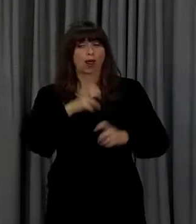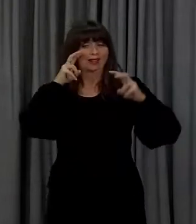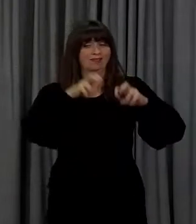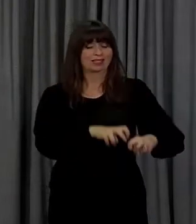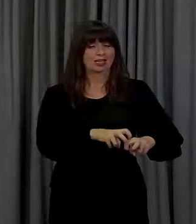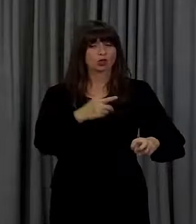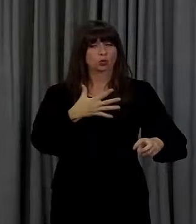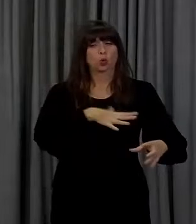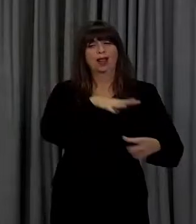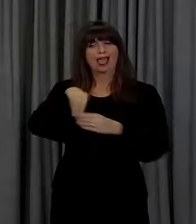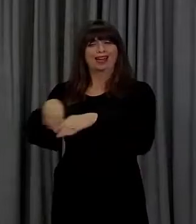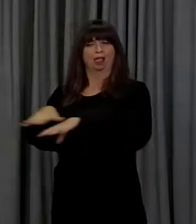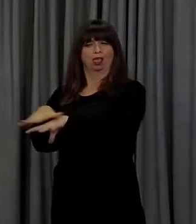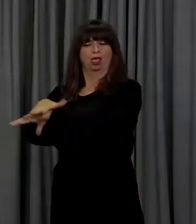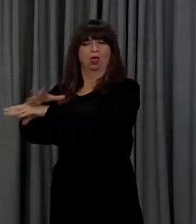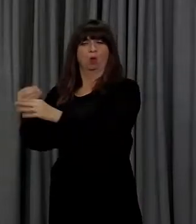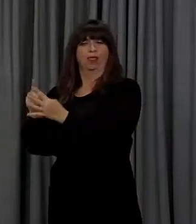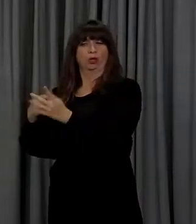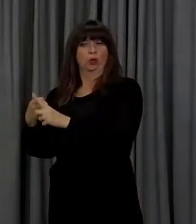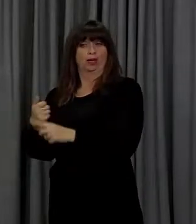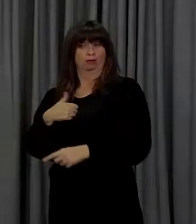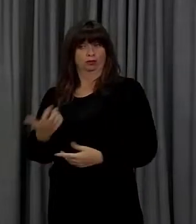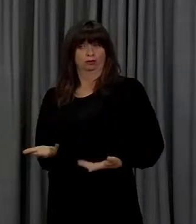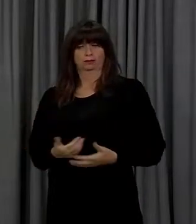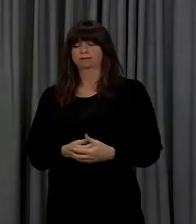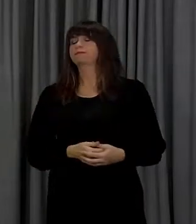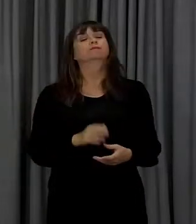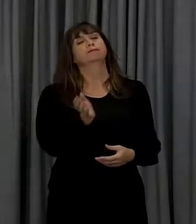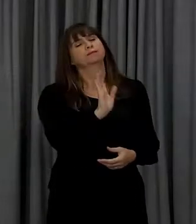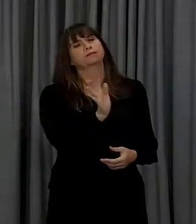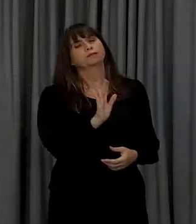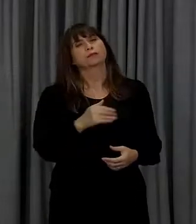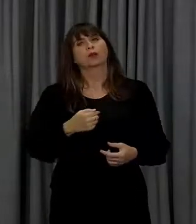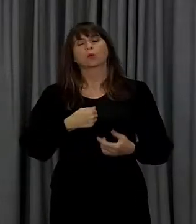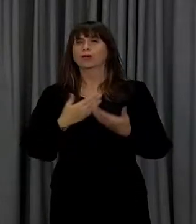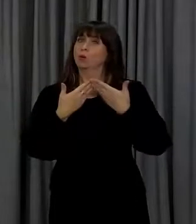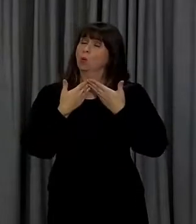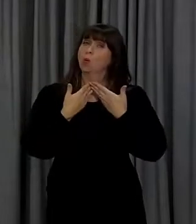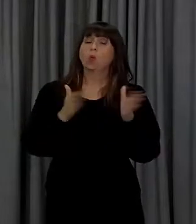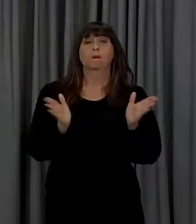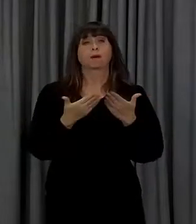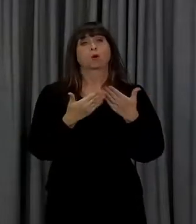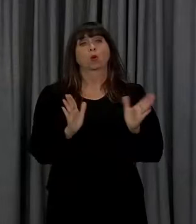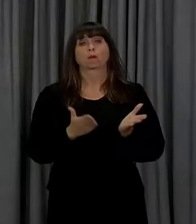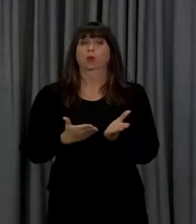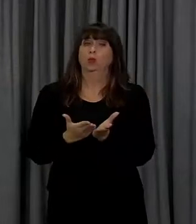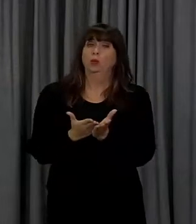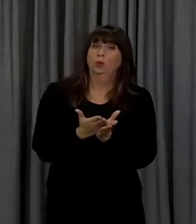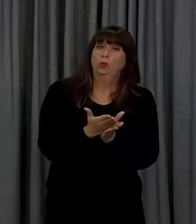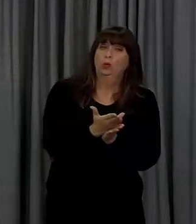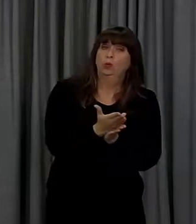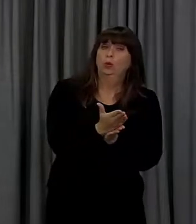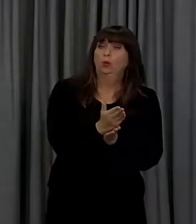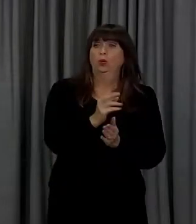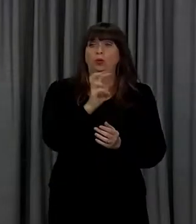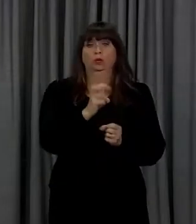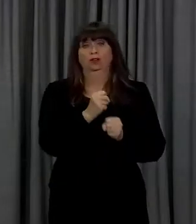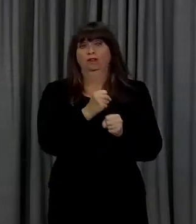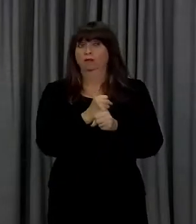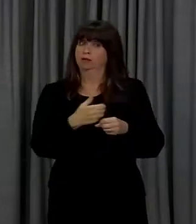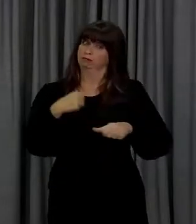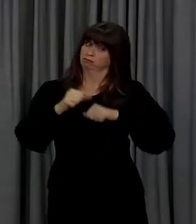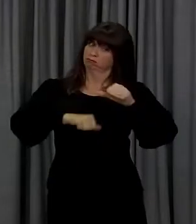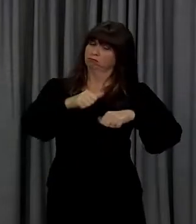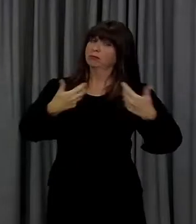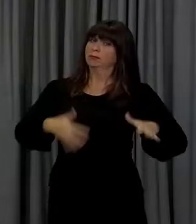transparent throughout the process. We've tried to level with the Welsh public at every step of the way. So I don't